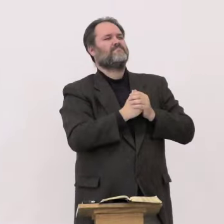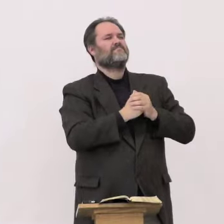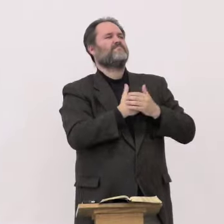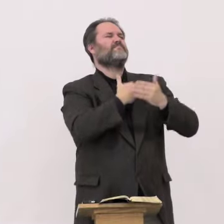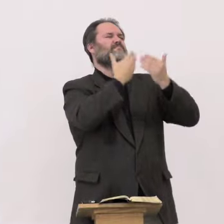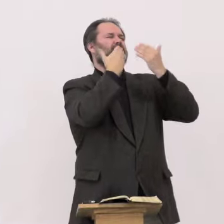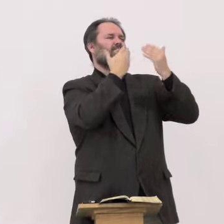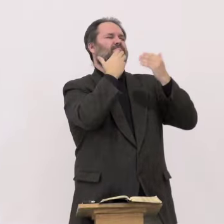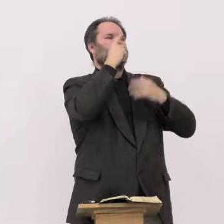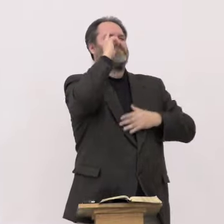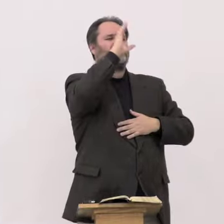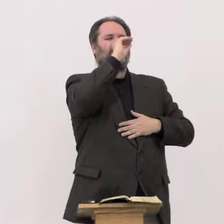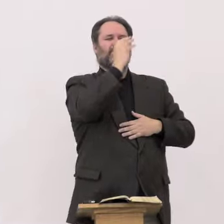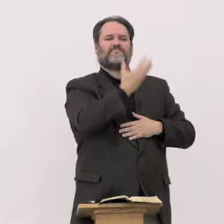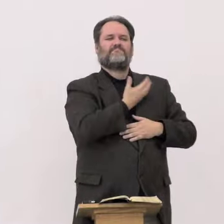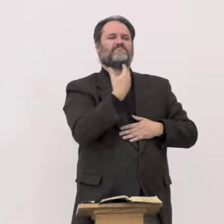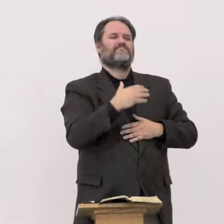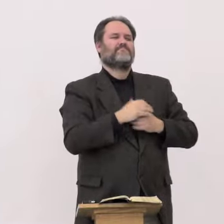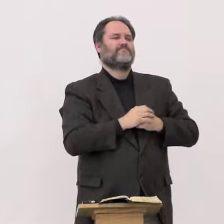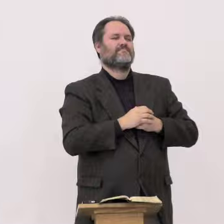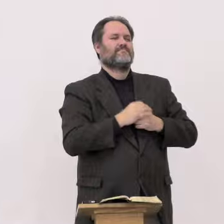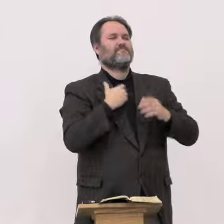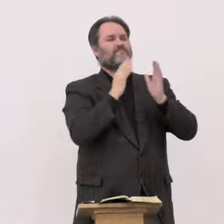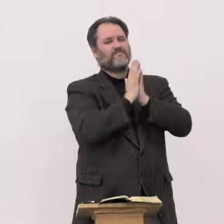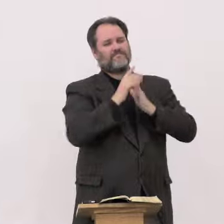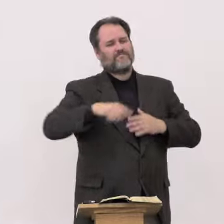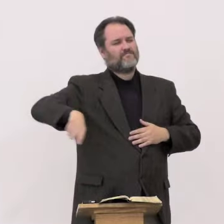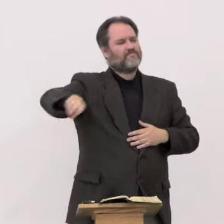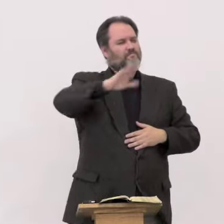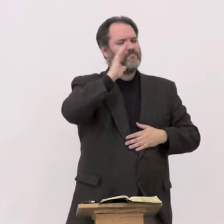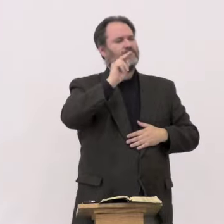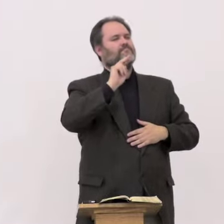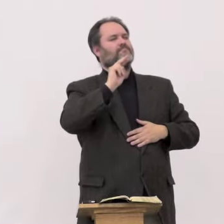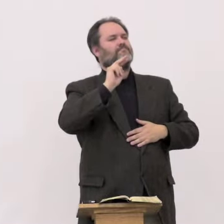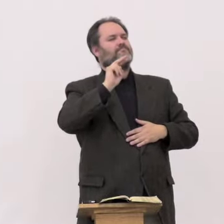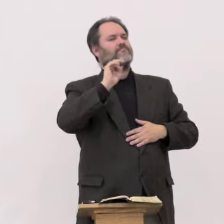apply, and I will think about you and what you did. And